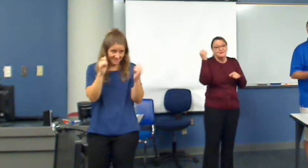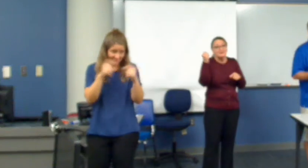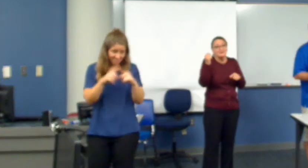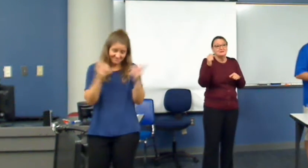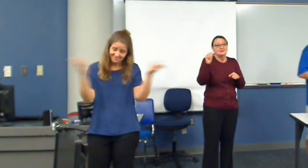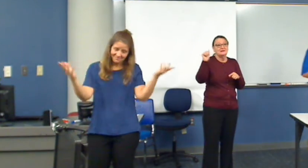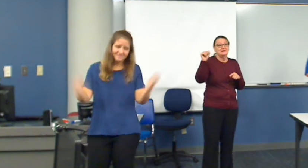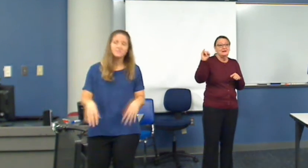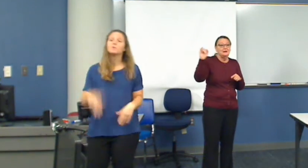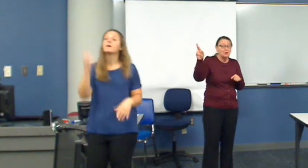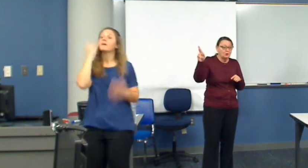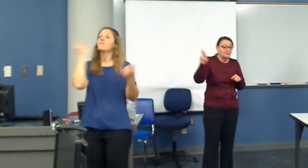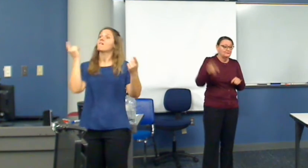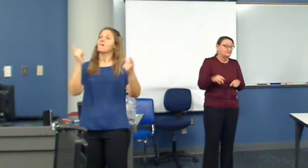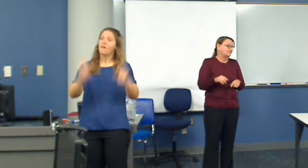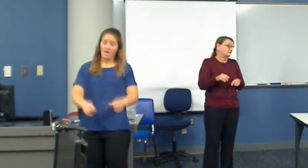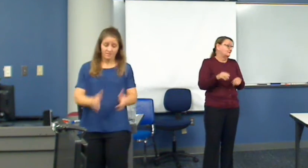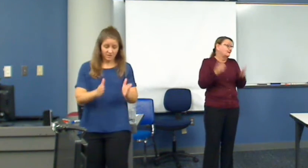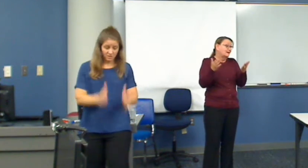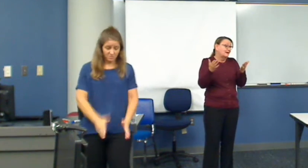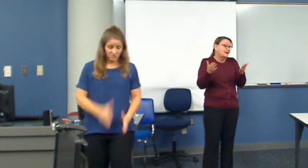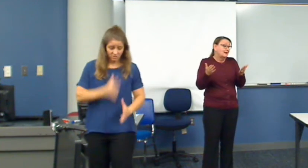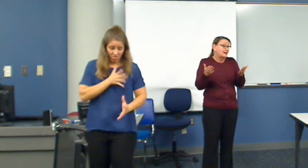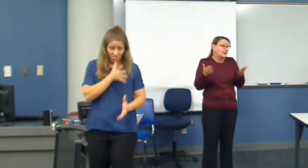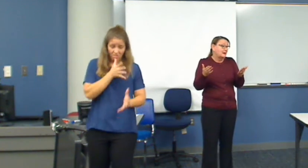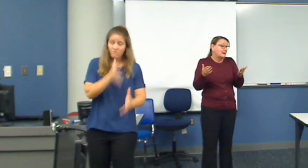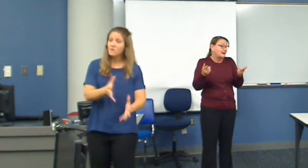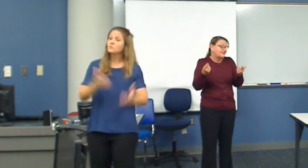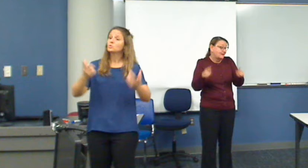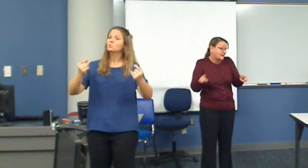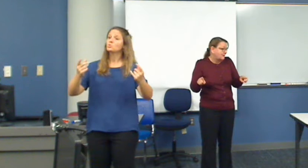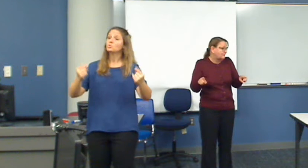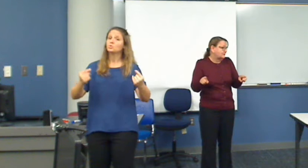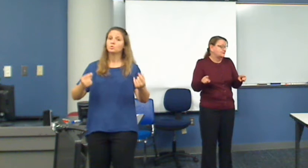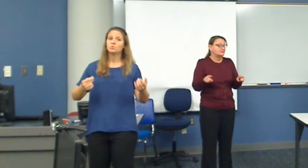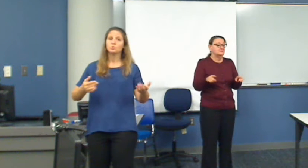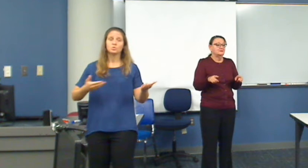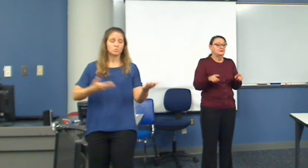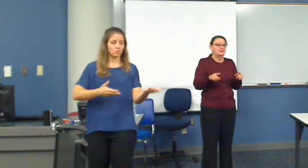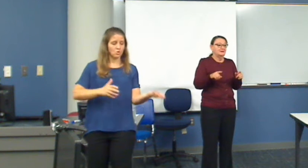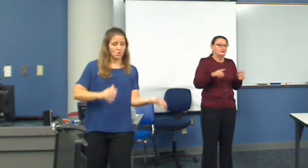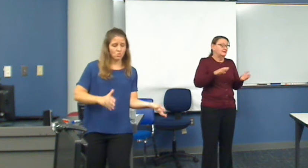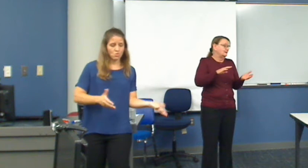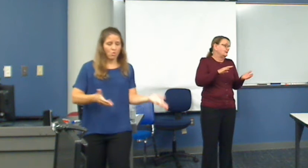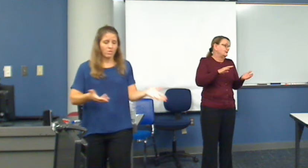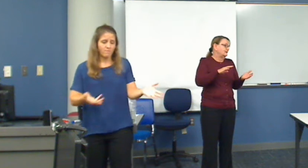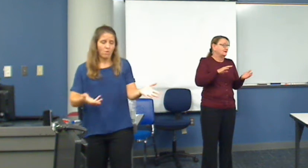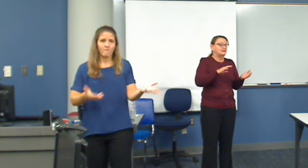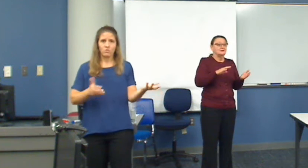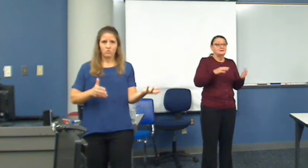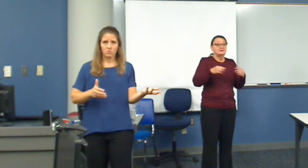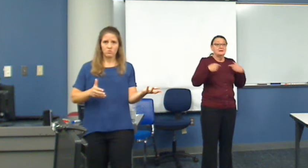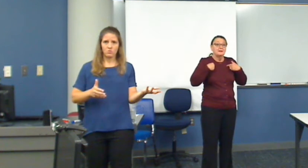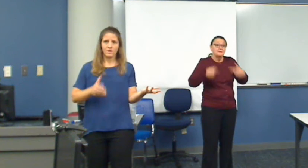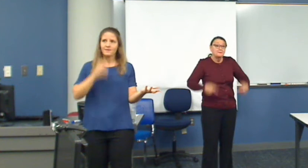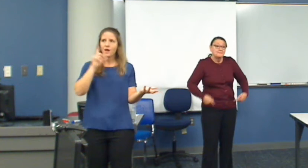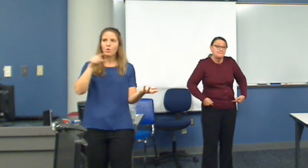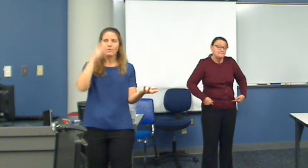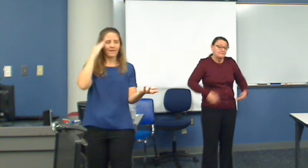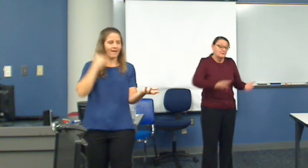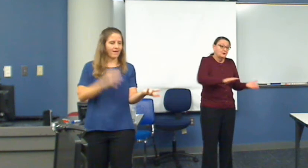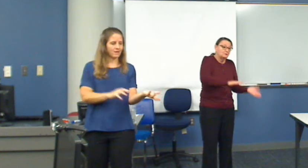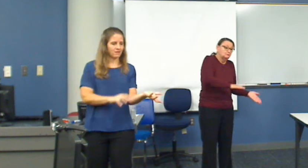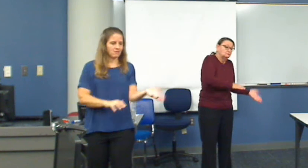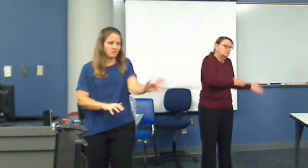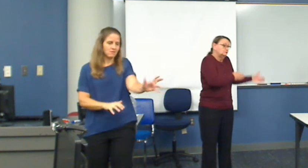someone vomits, what you're supposed to do is you're supposed to roll them over as a unit. Don't turn their head and neck, just roll them over on their